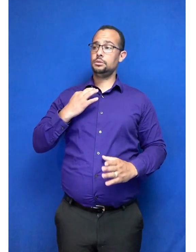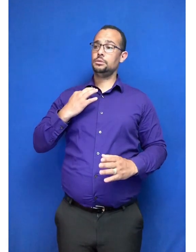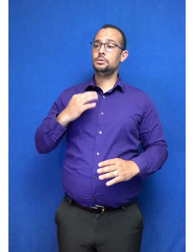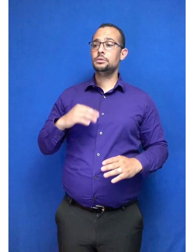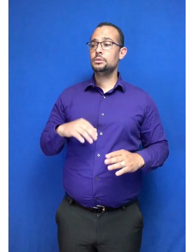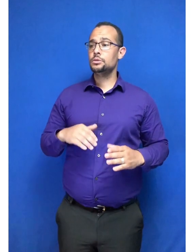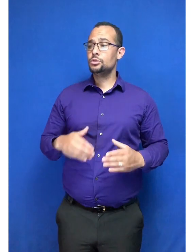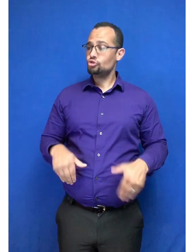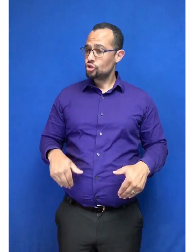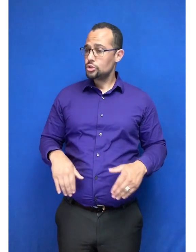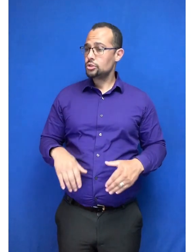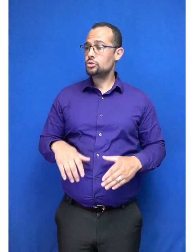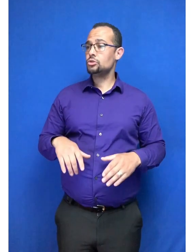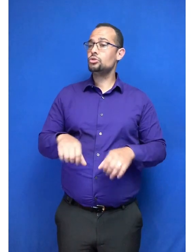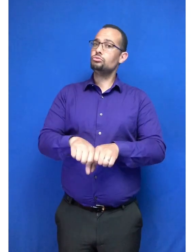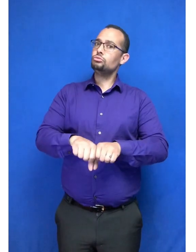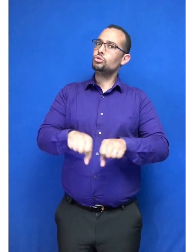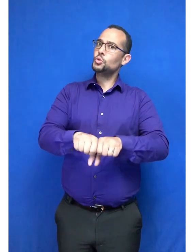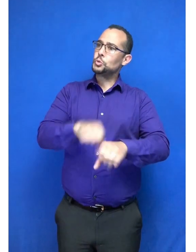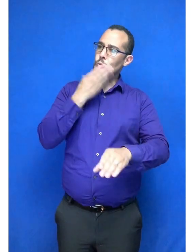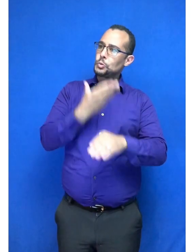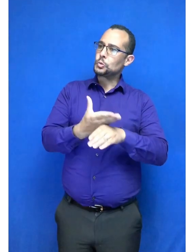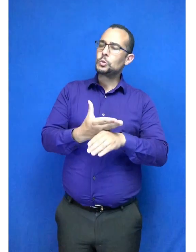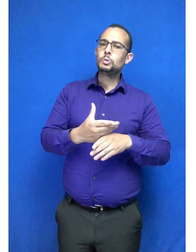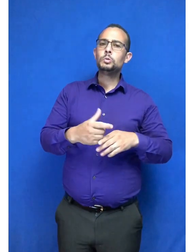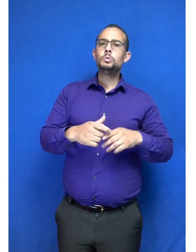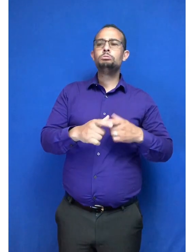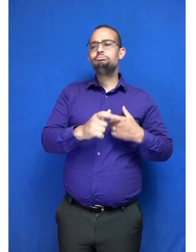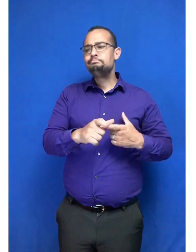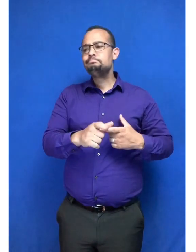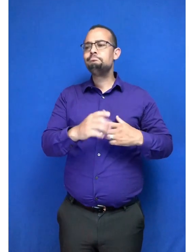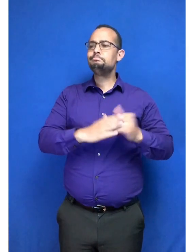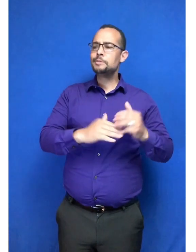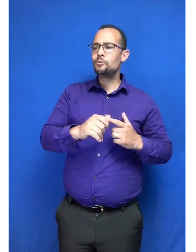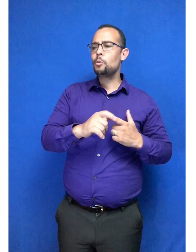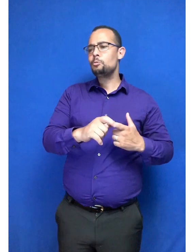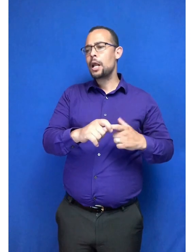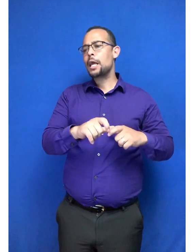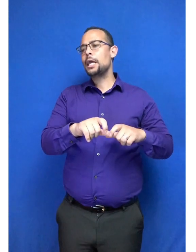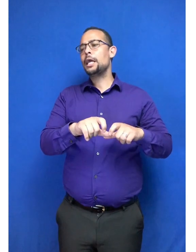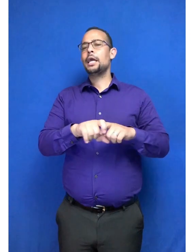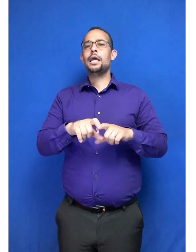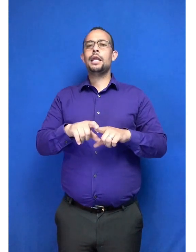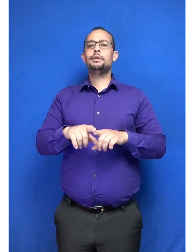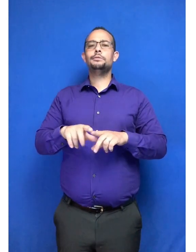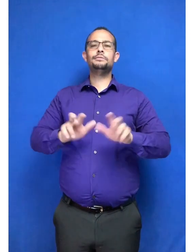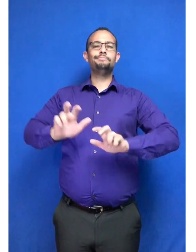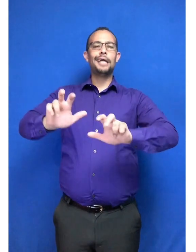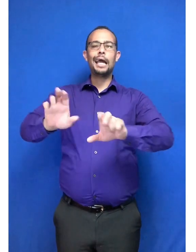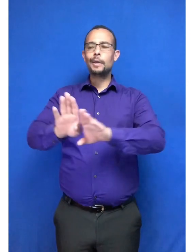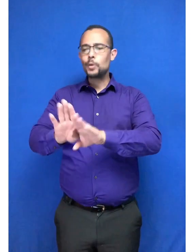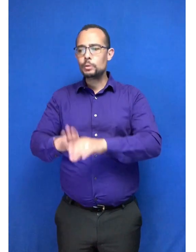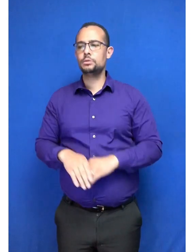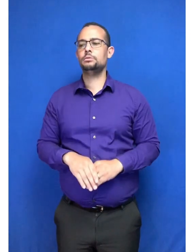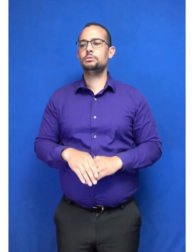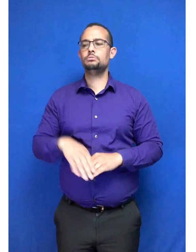ideas. And have some rain gear packed. Rain boots, rain jacket, and the like. Some specific items